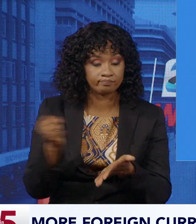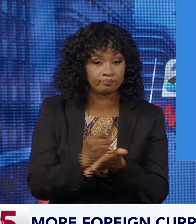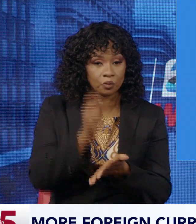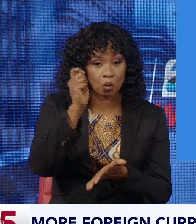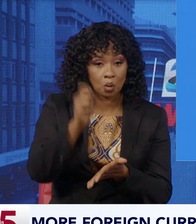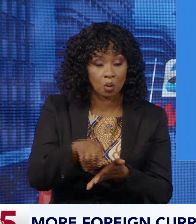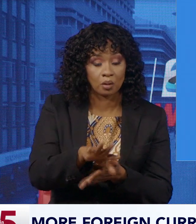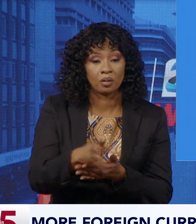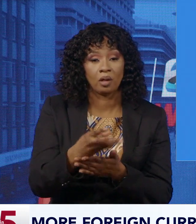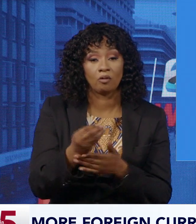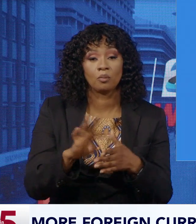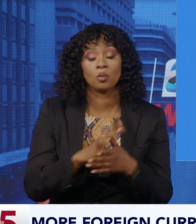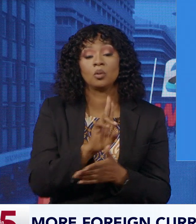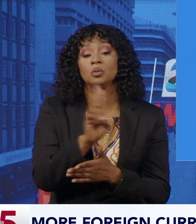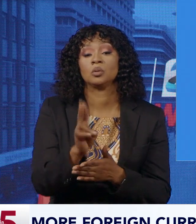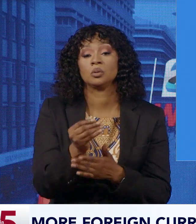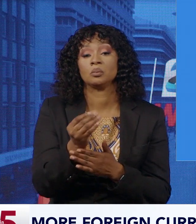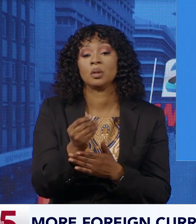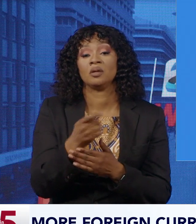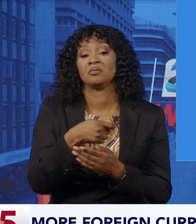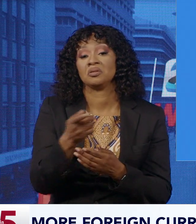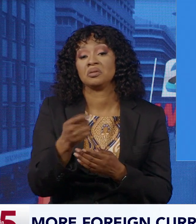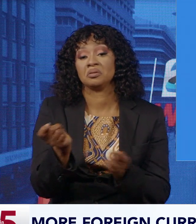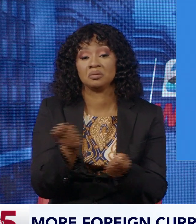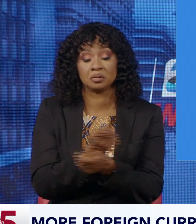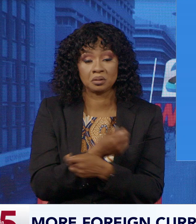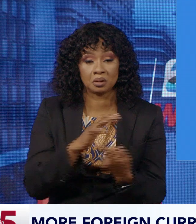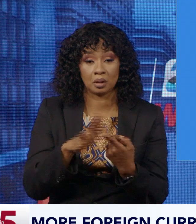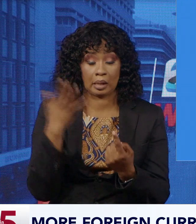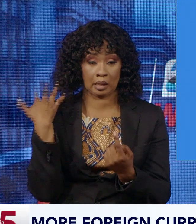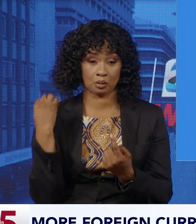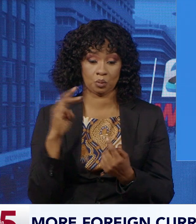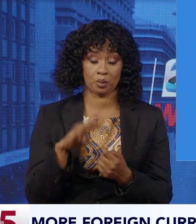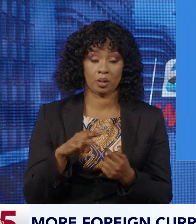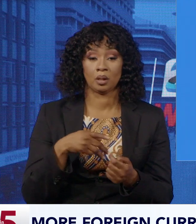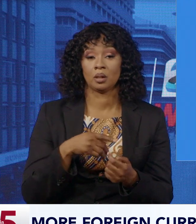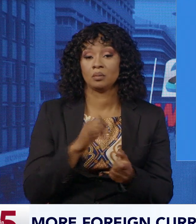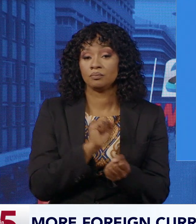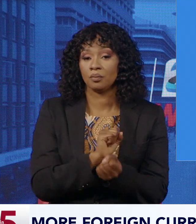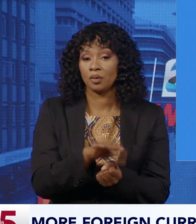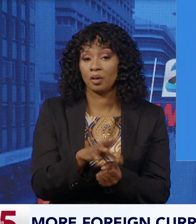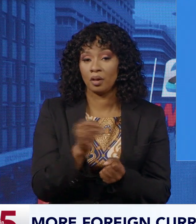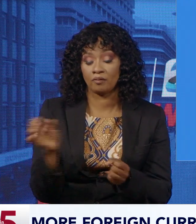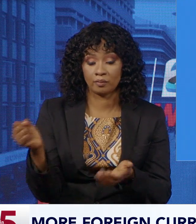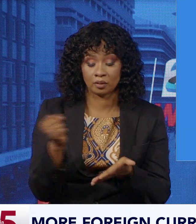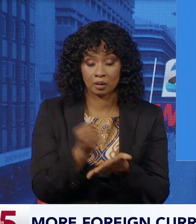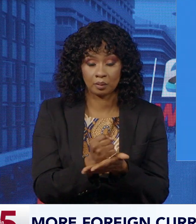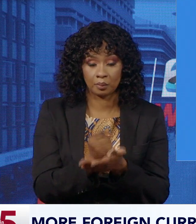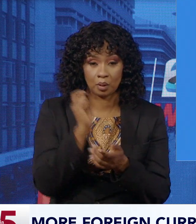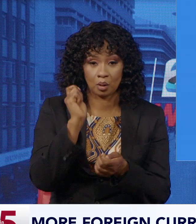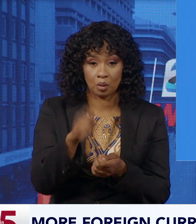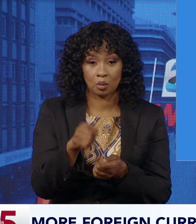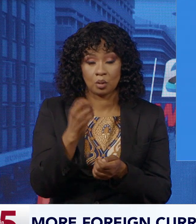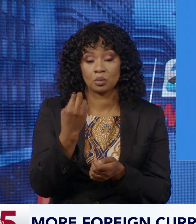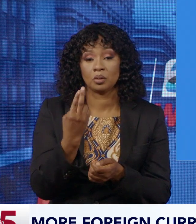illegal foreign currency dealings. The group was arrested last week and initially appeared in court on April 24 before their matter